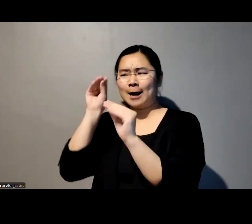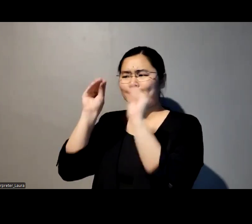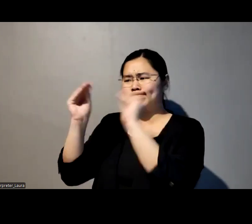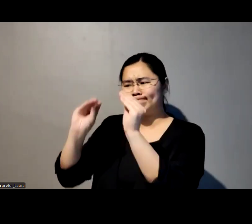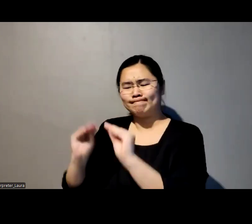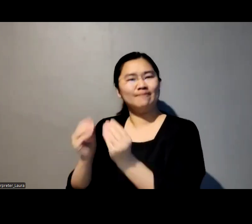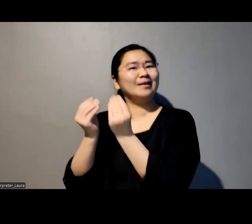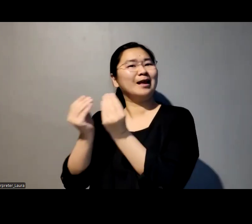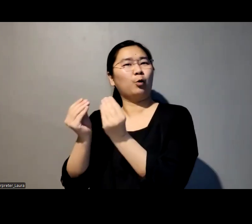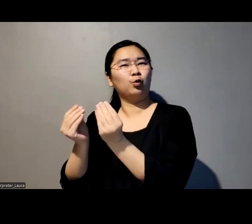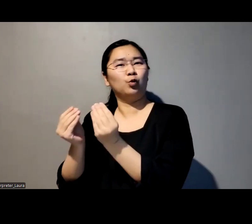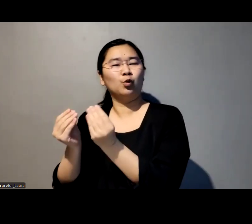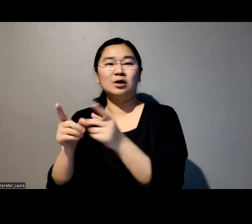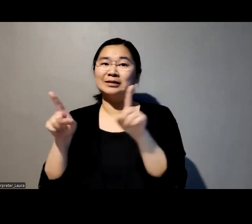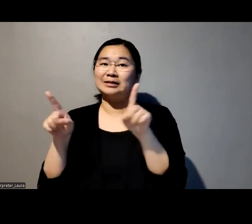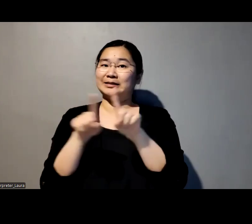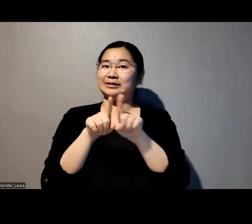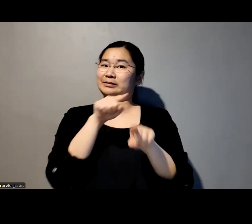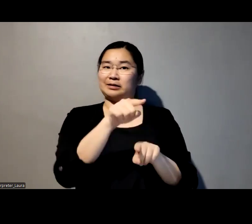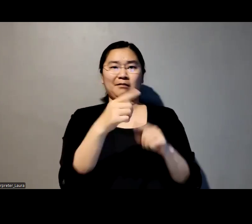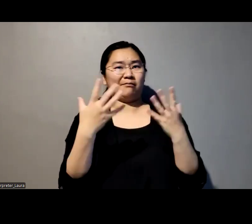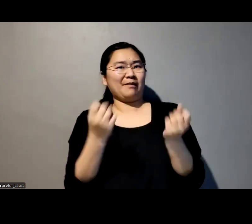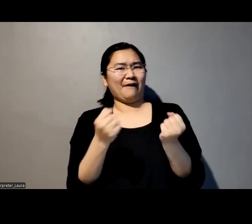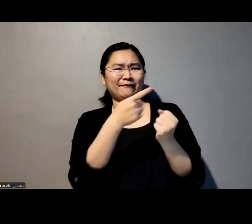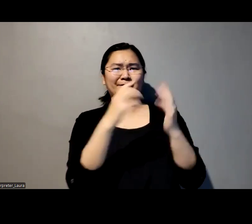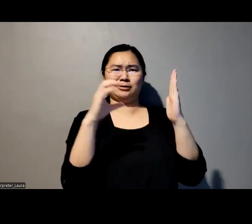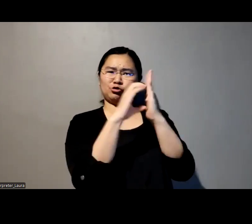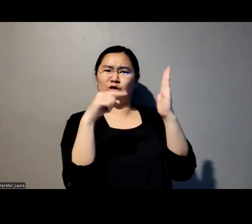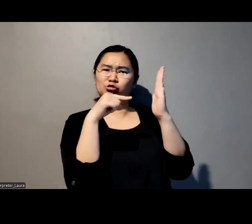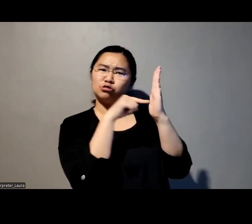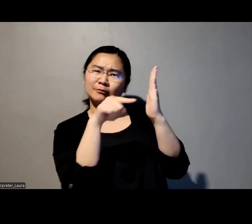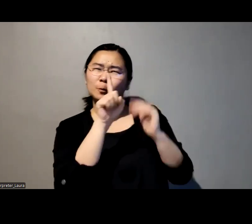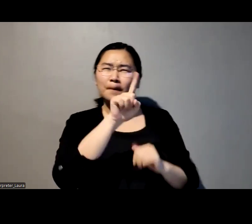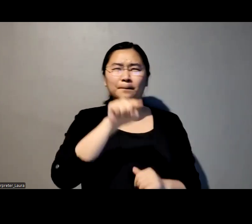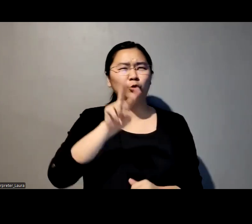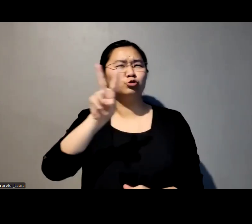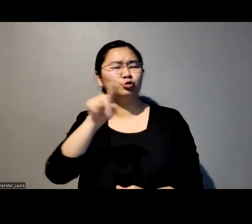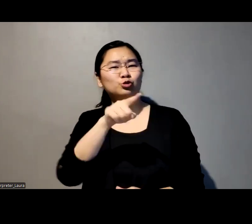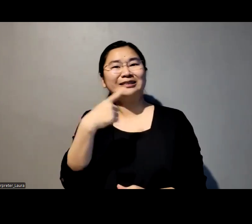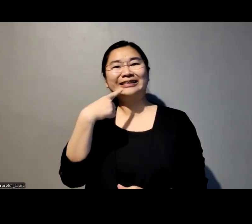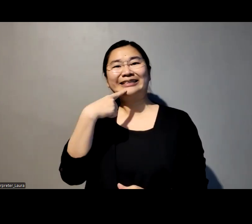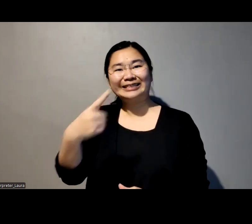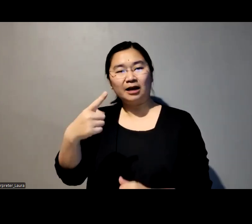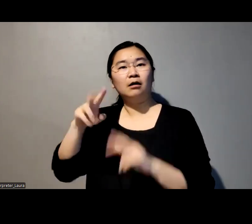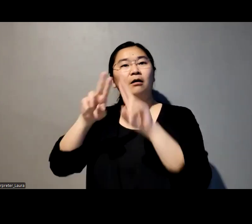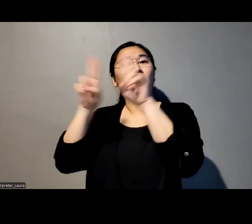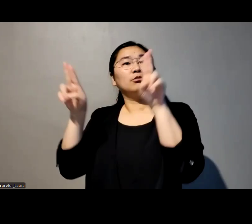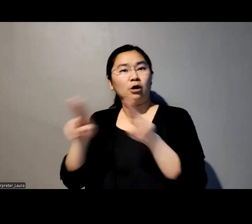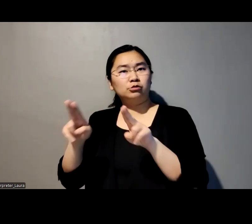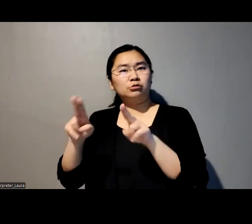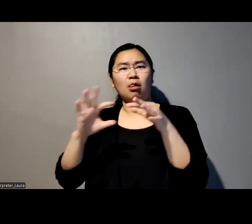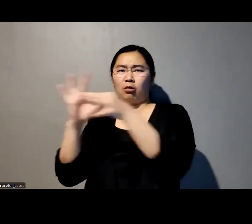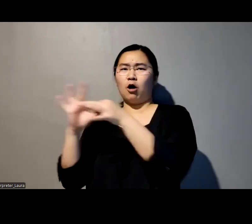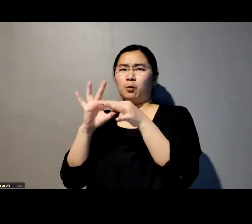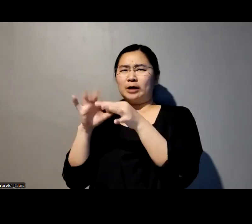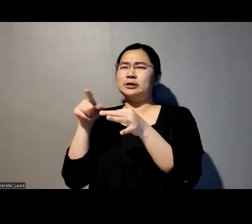international cooperation being rendered in accordance with rights-based approaches, international cooperation can actually bridge